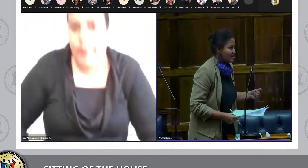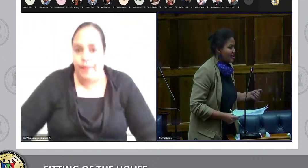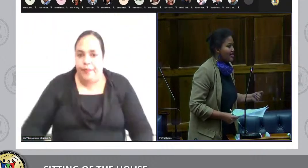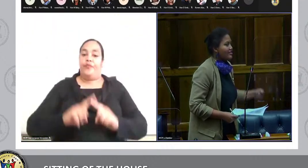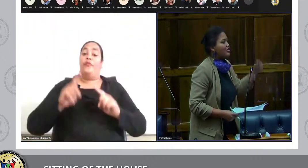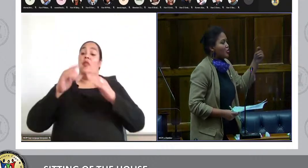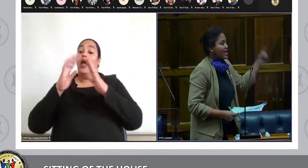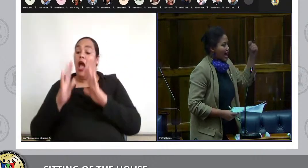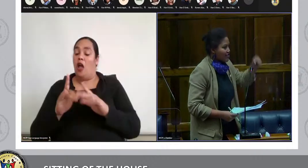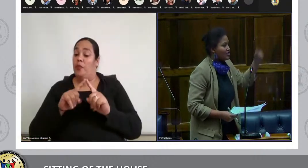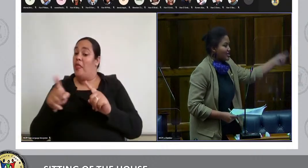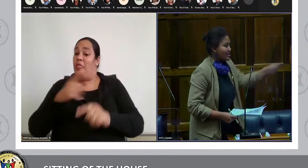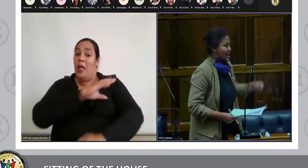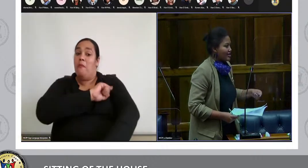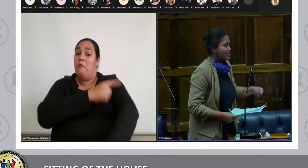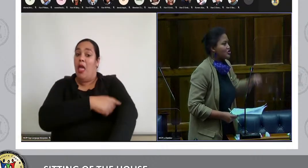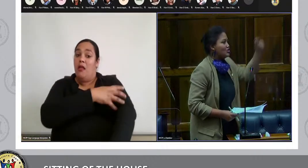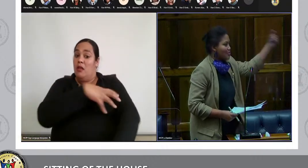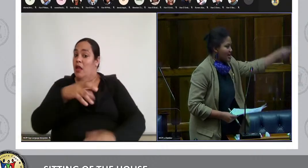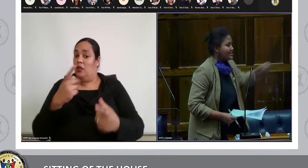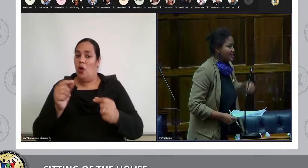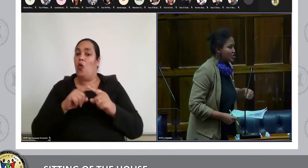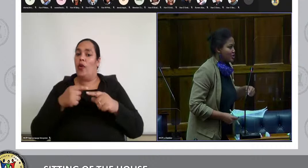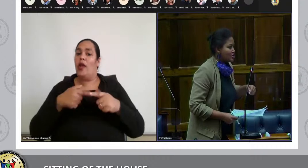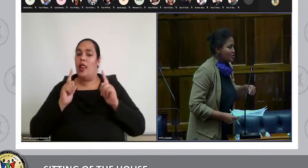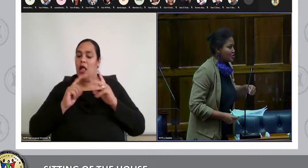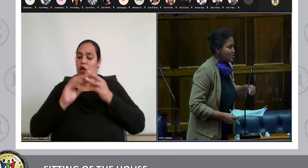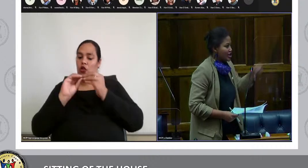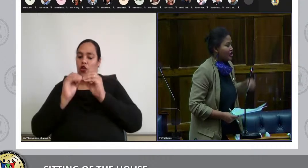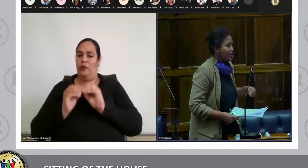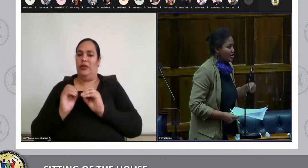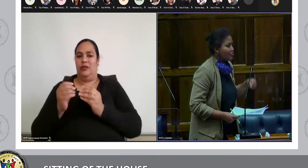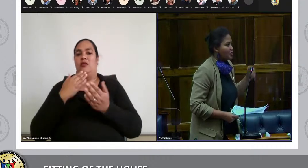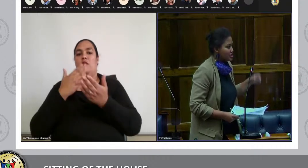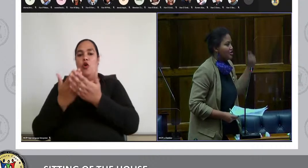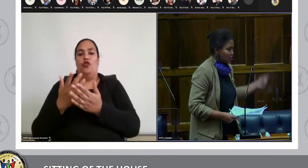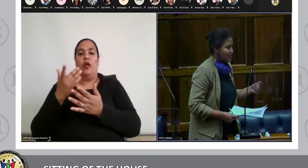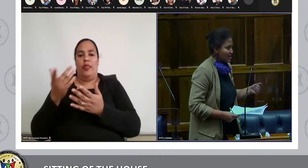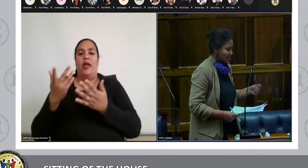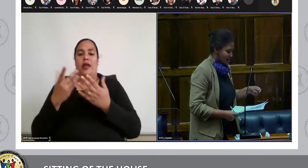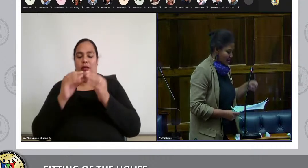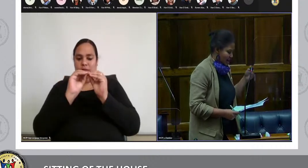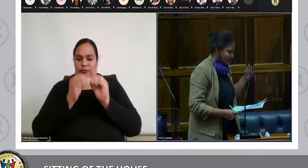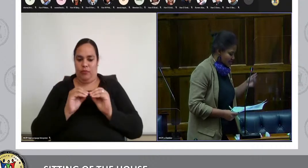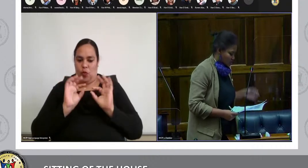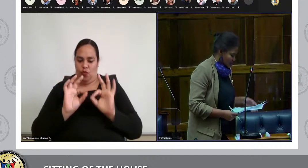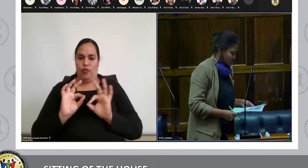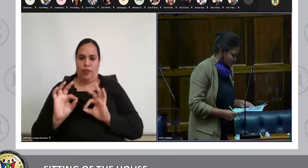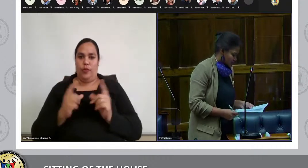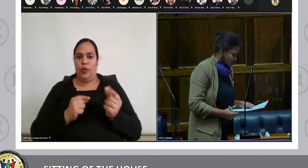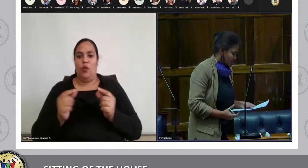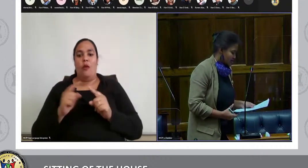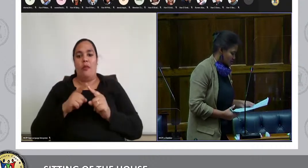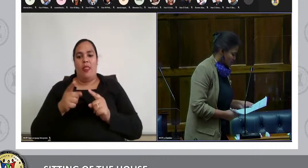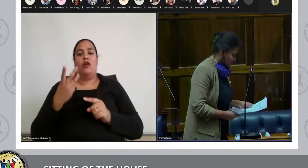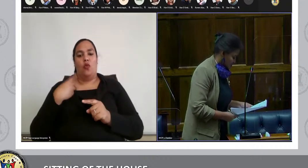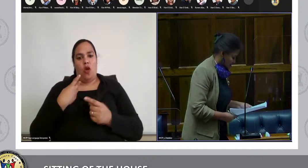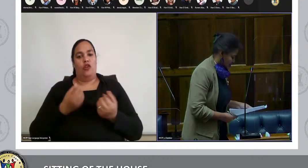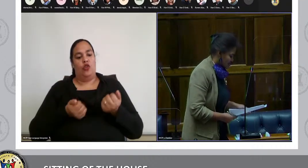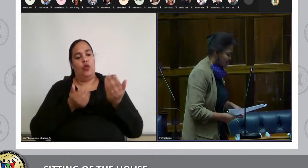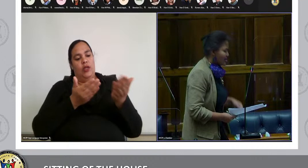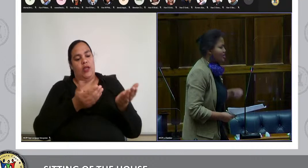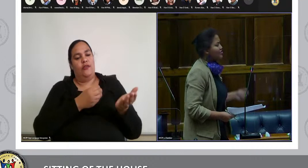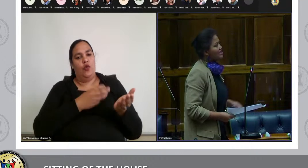to make, then we have to be allowed to amend such motions so that they are put properly. And this was afforded to